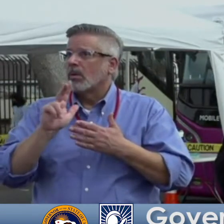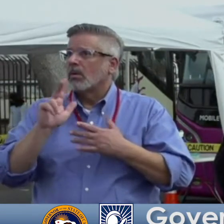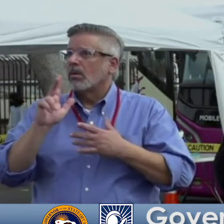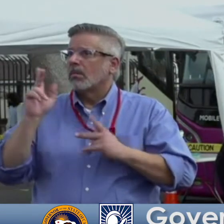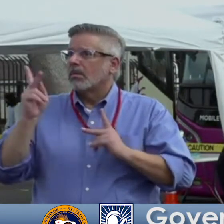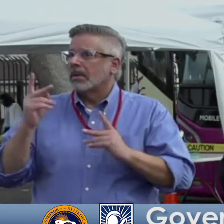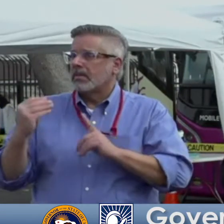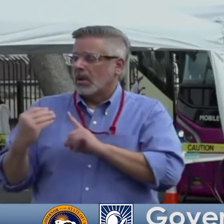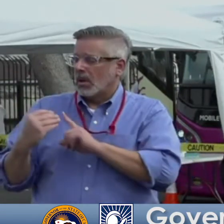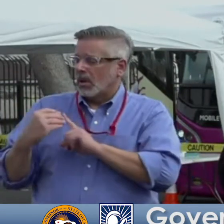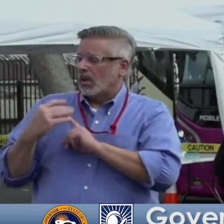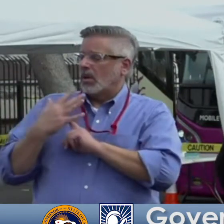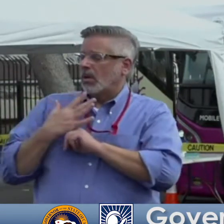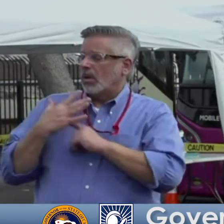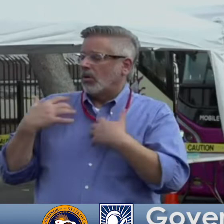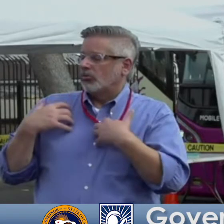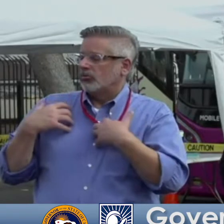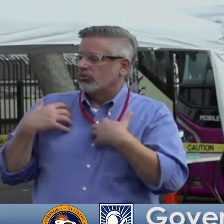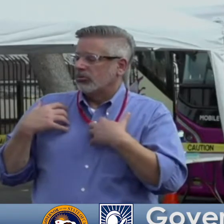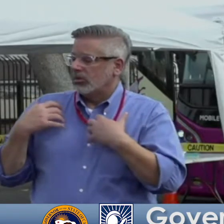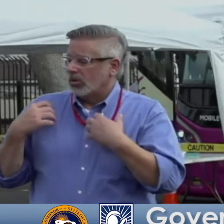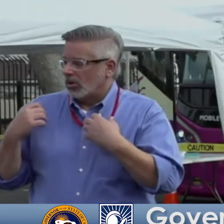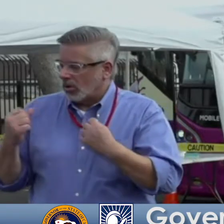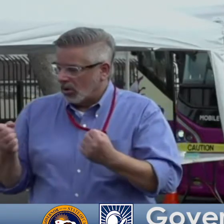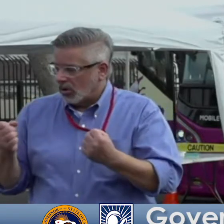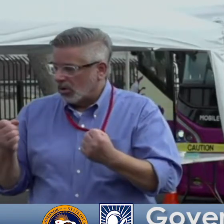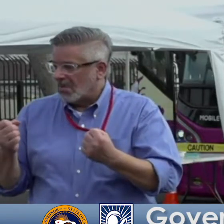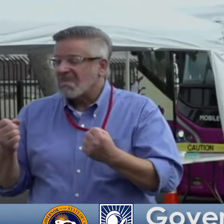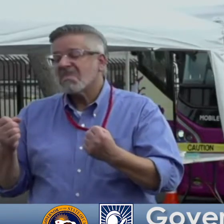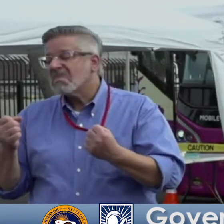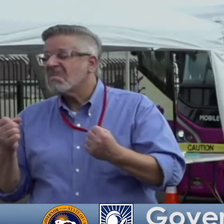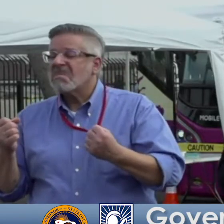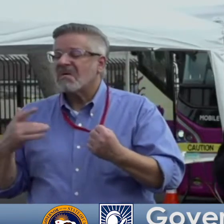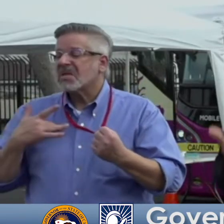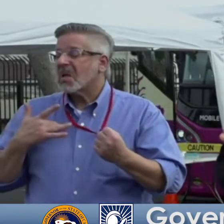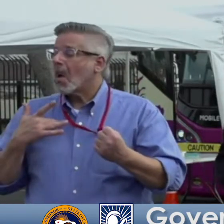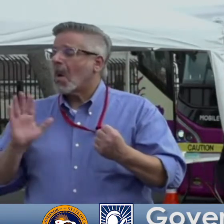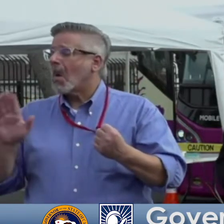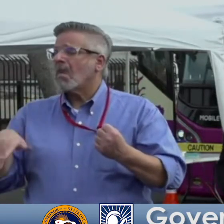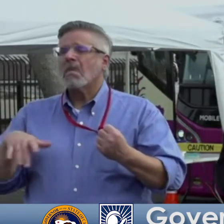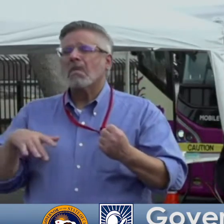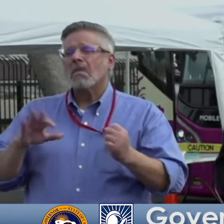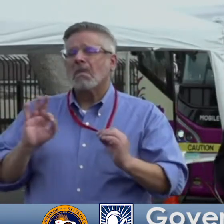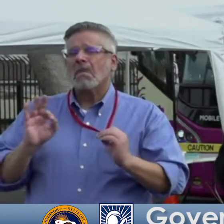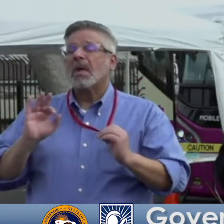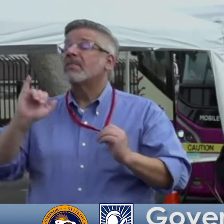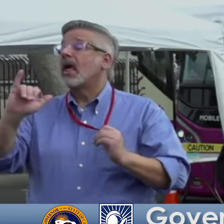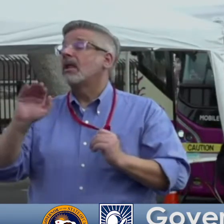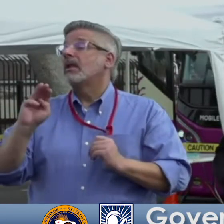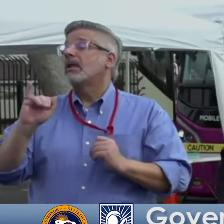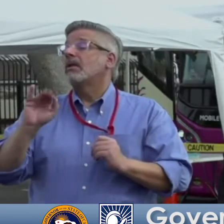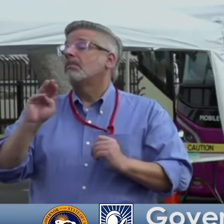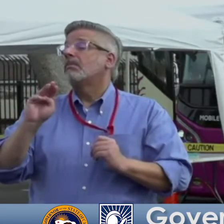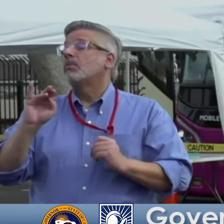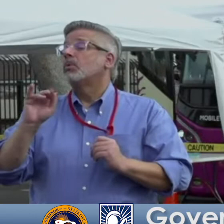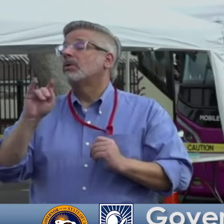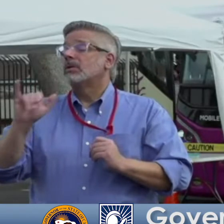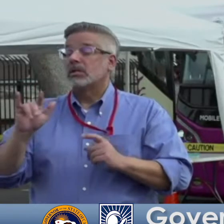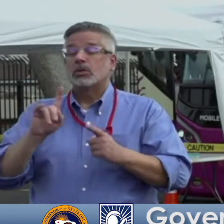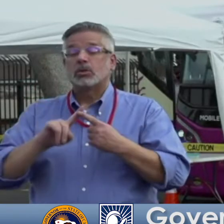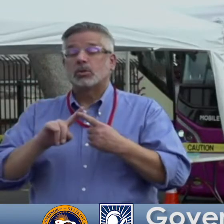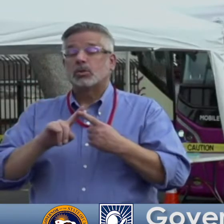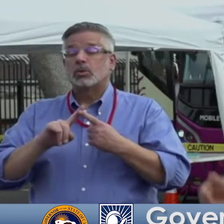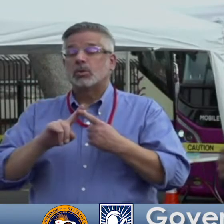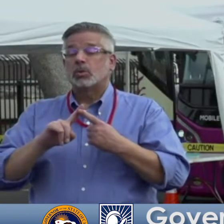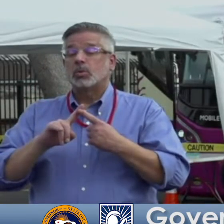people recover, people find out that they didn't have that many symptoms, that our baseline immunity to the